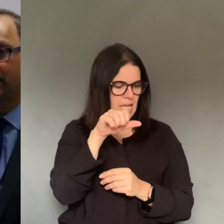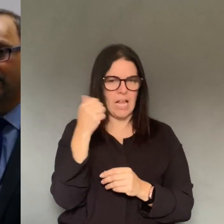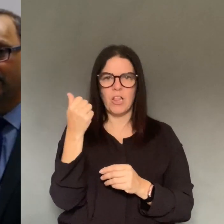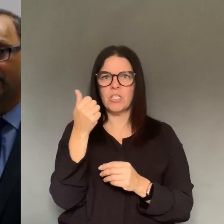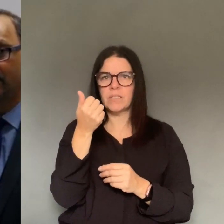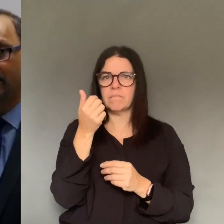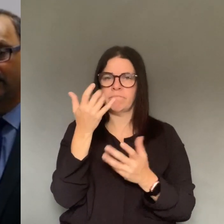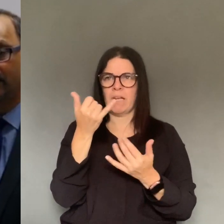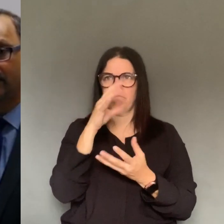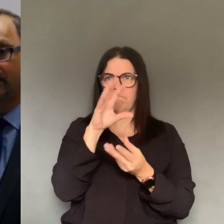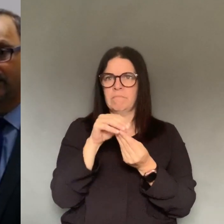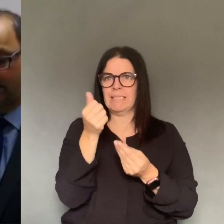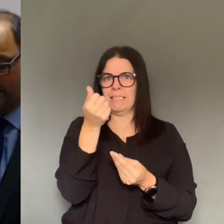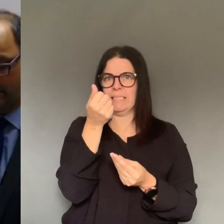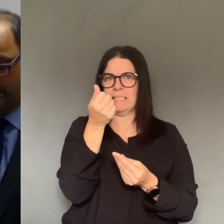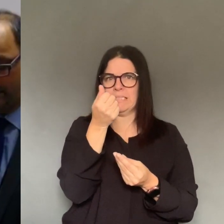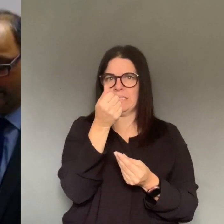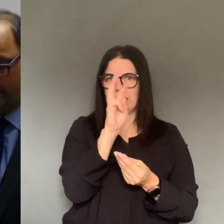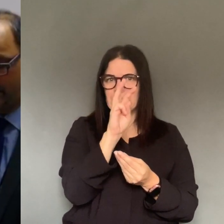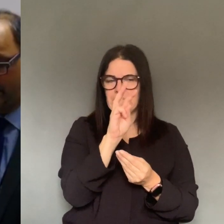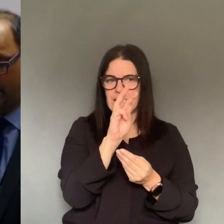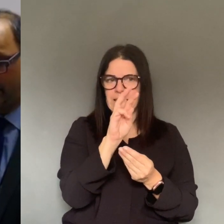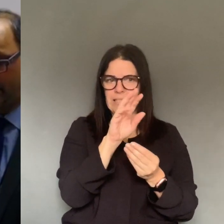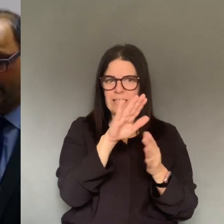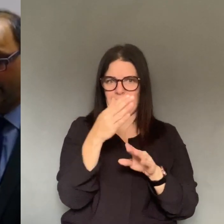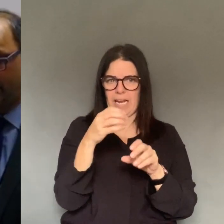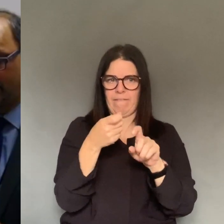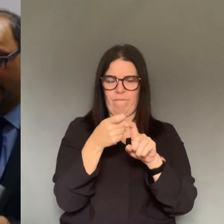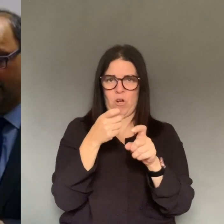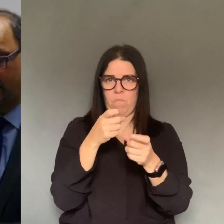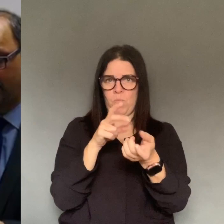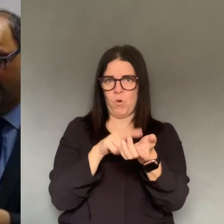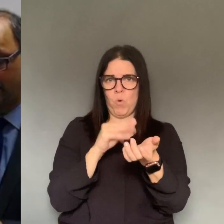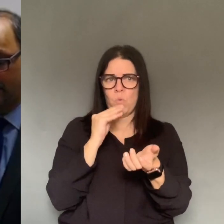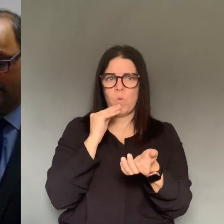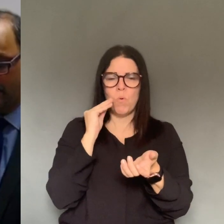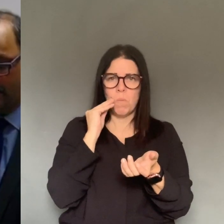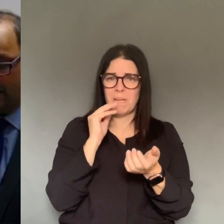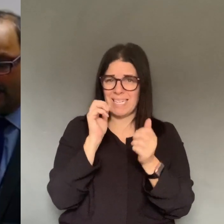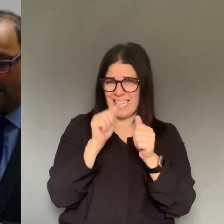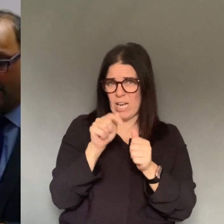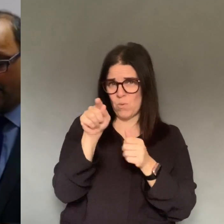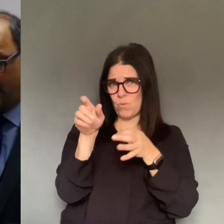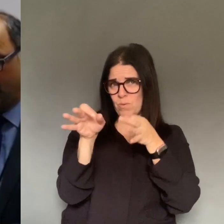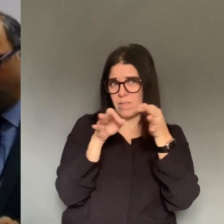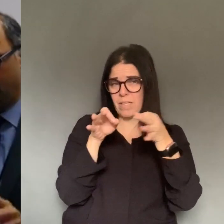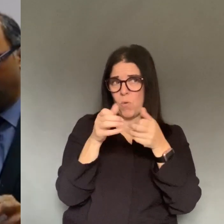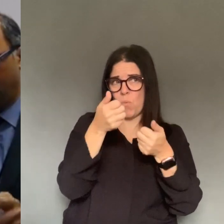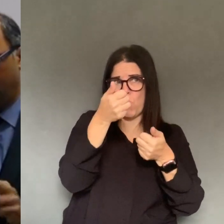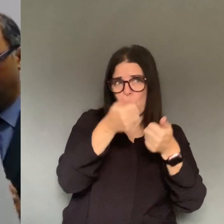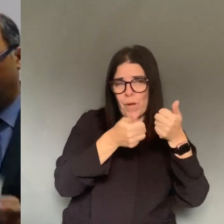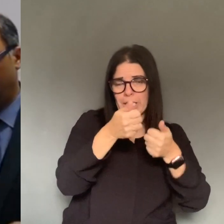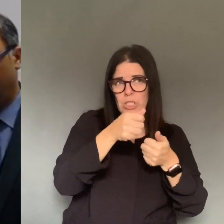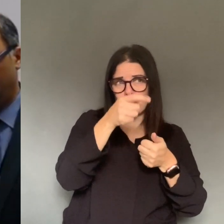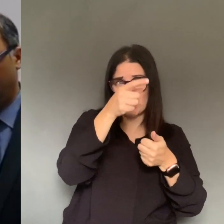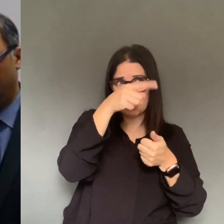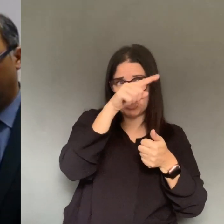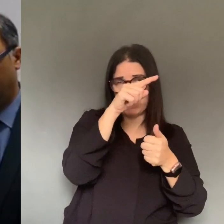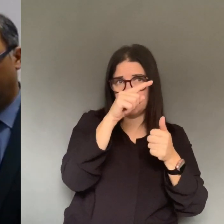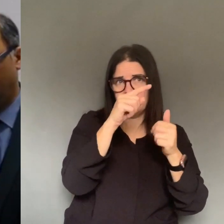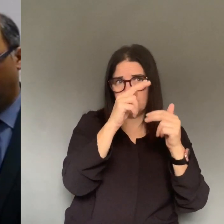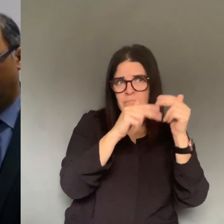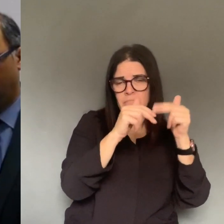go through which places had these deaths? So we've mentioned earlier